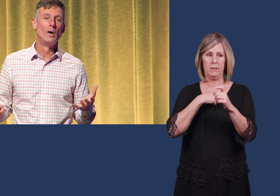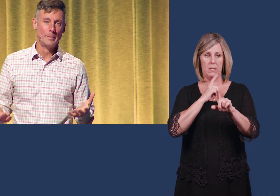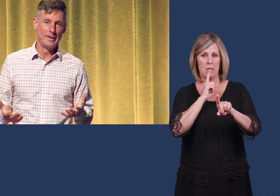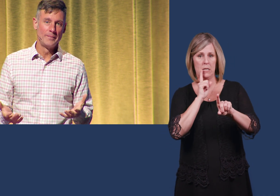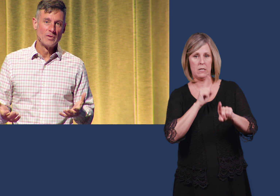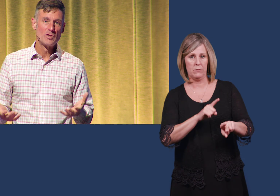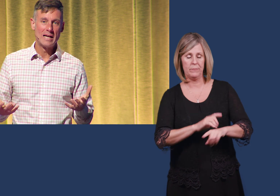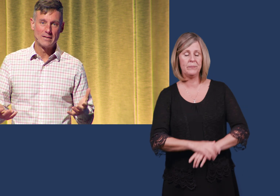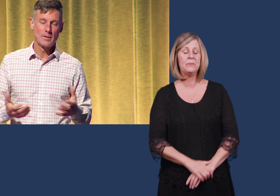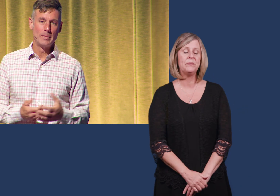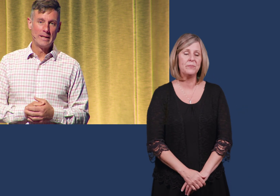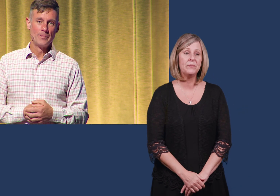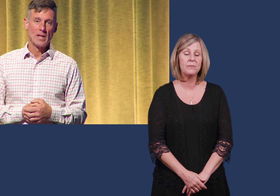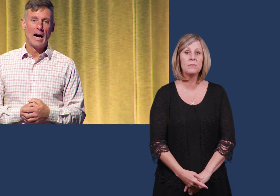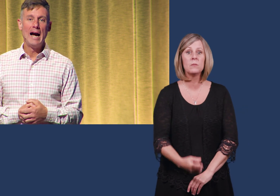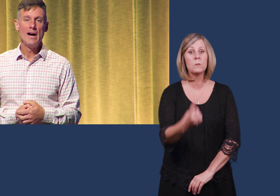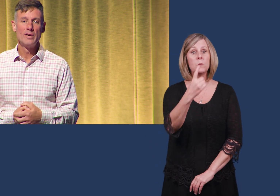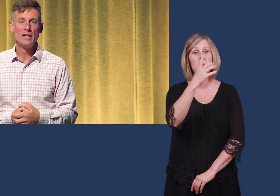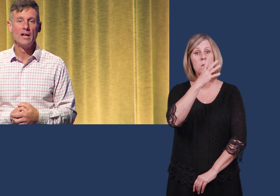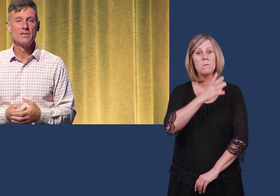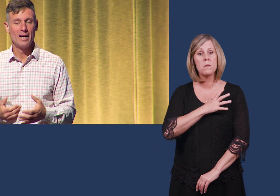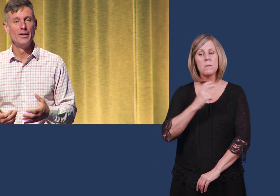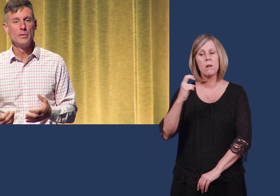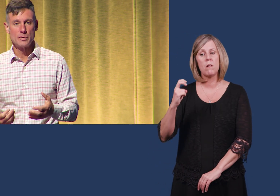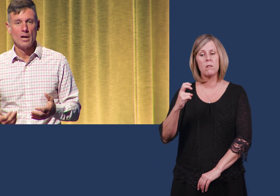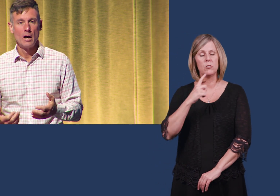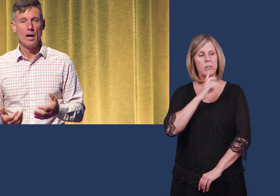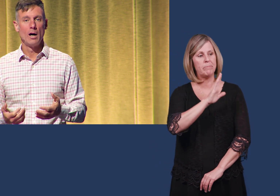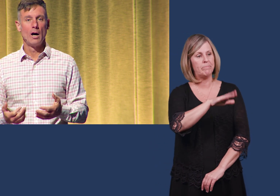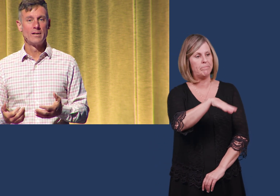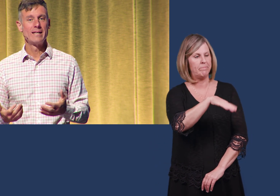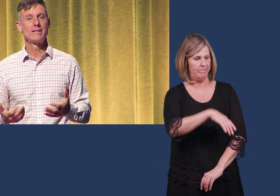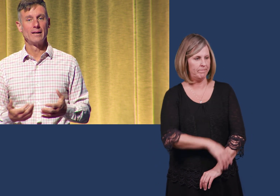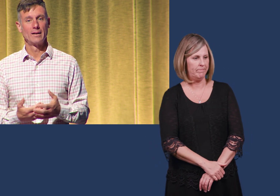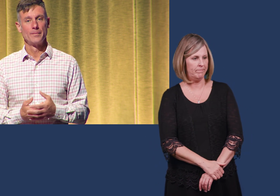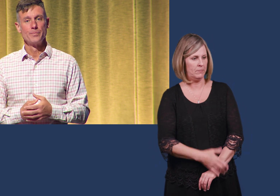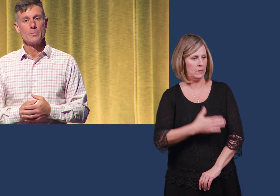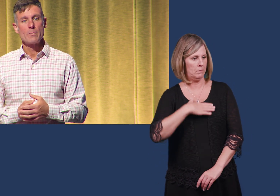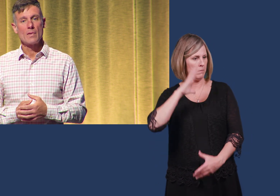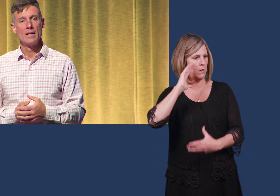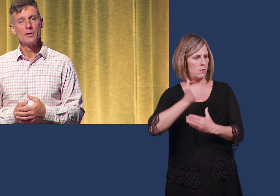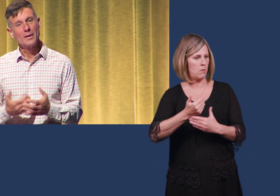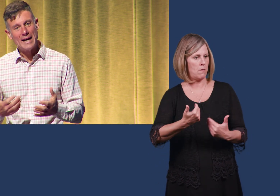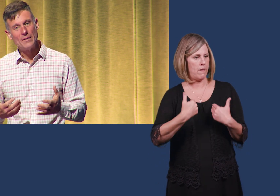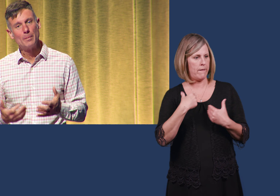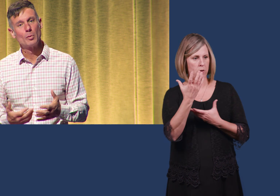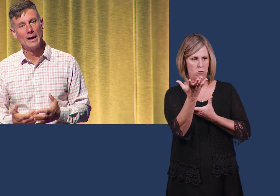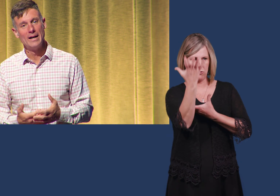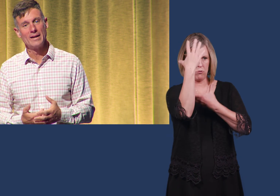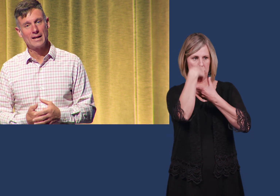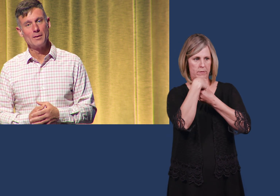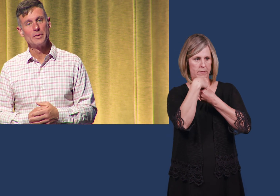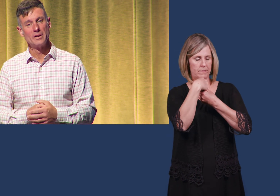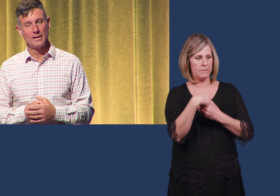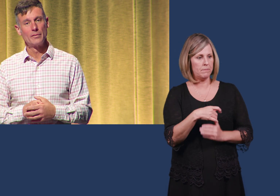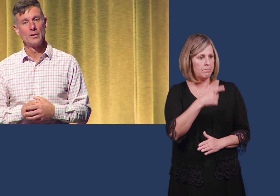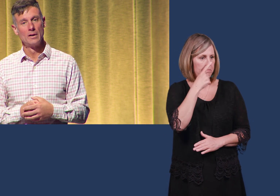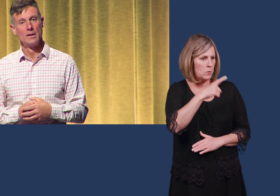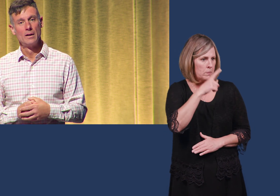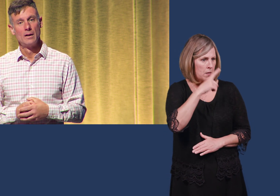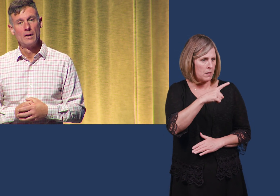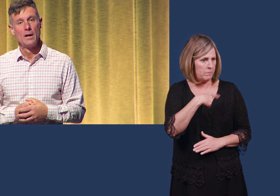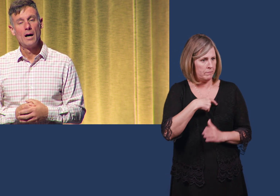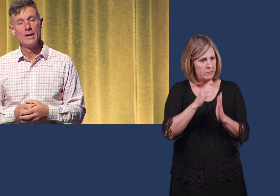one woman says to me, "I have a son who's autistic. Is it okay if I pray that God would